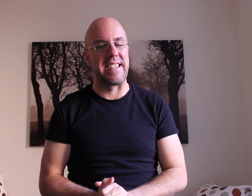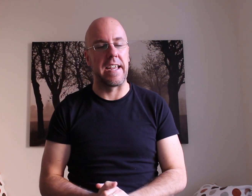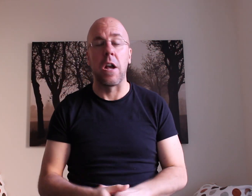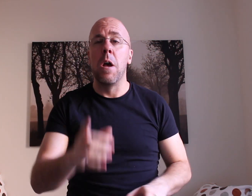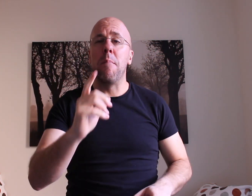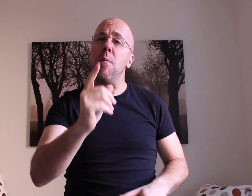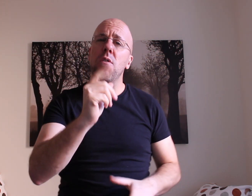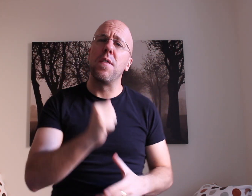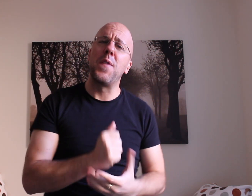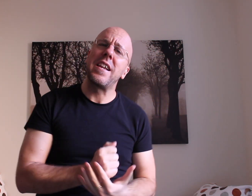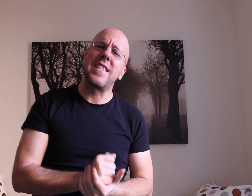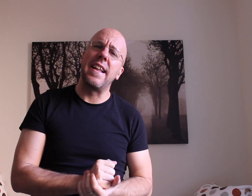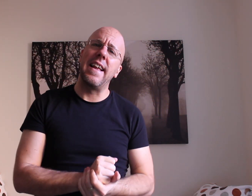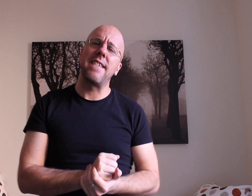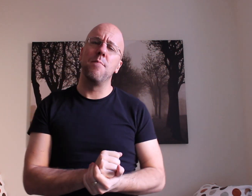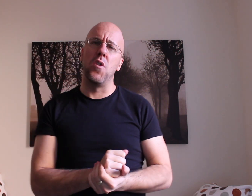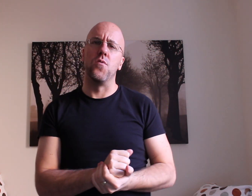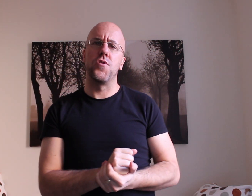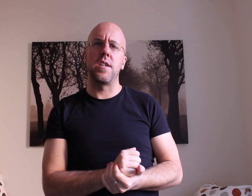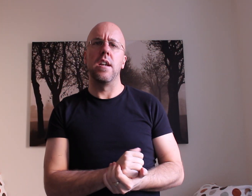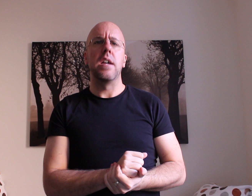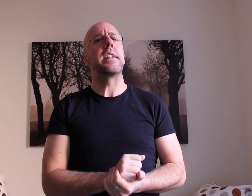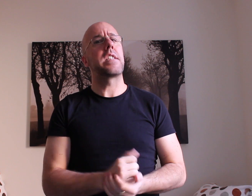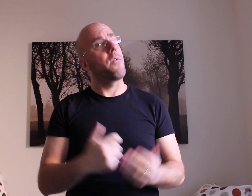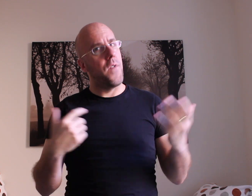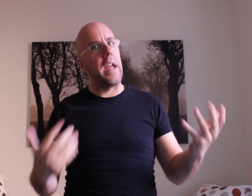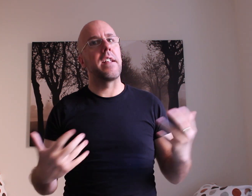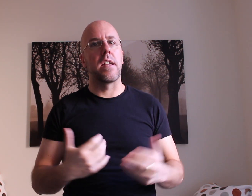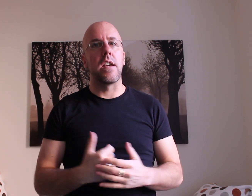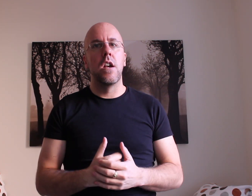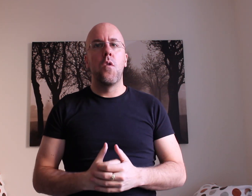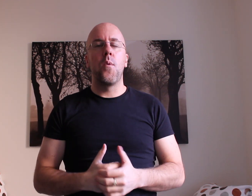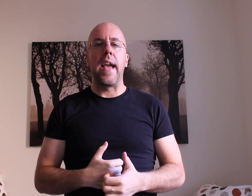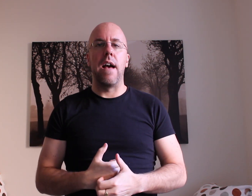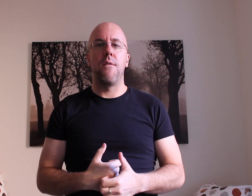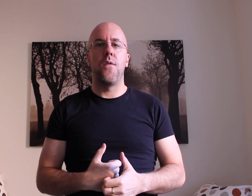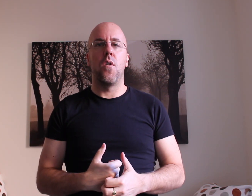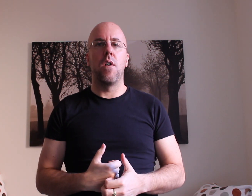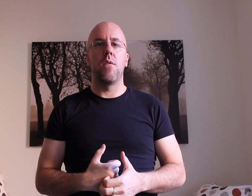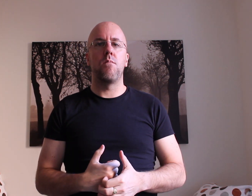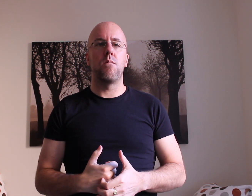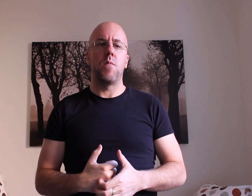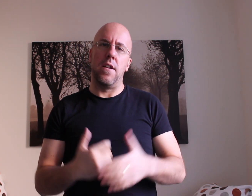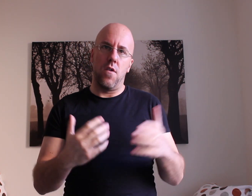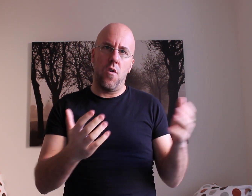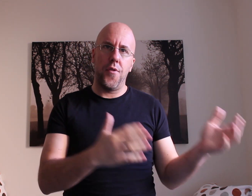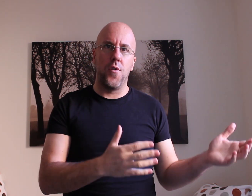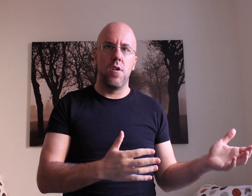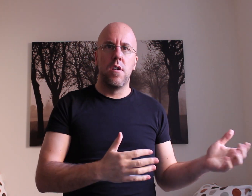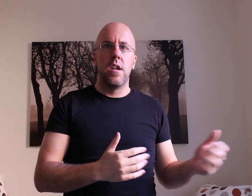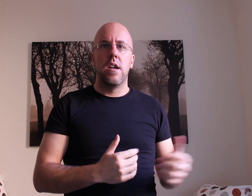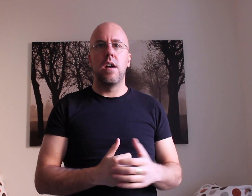fantastic. But one of the things that I like the most is that finally we have an author